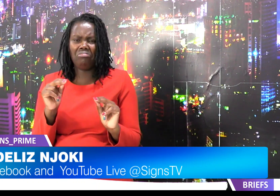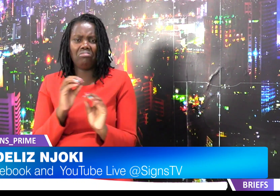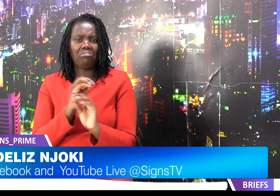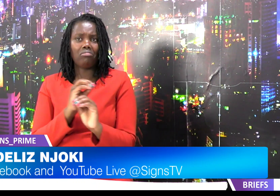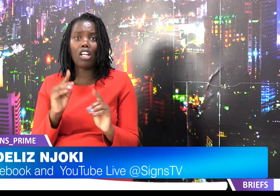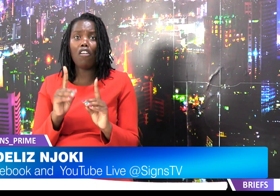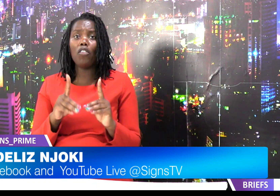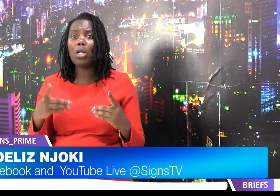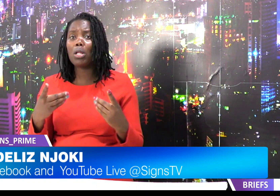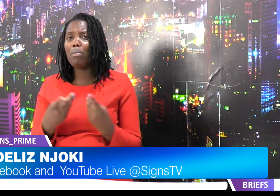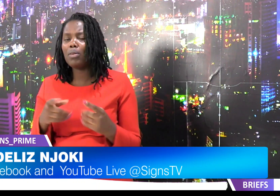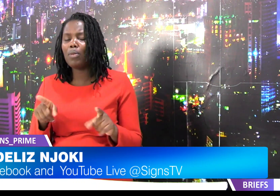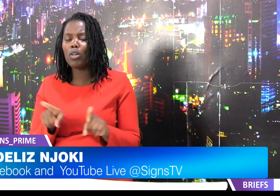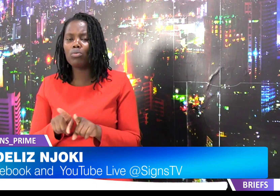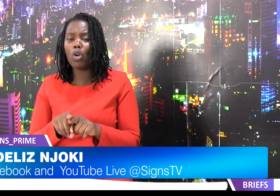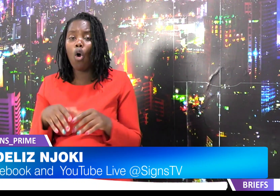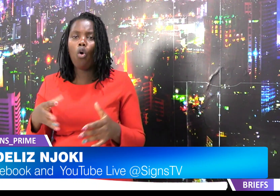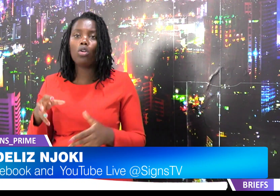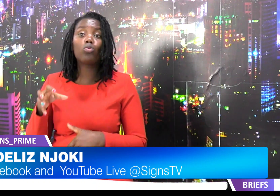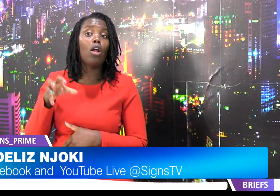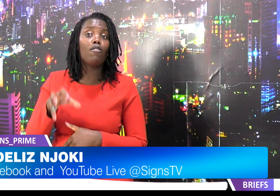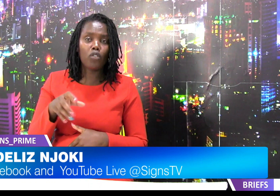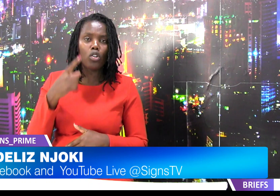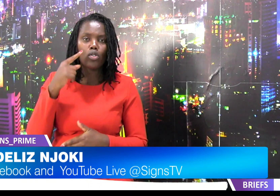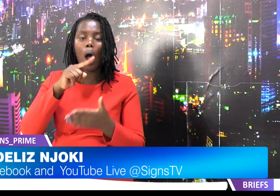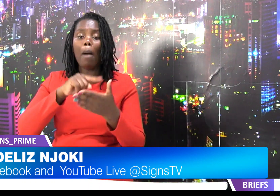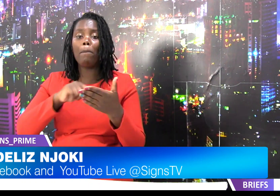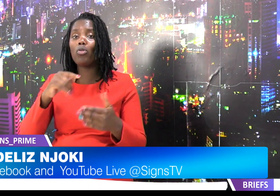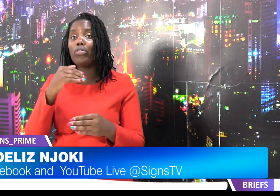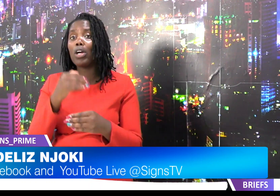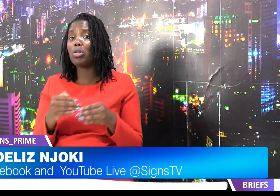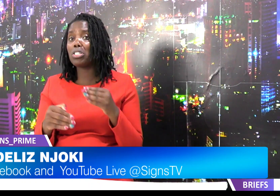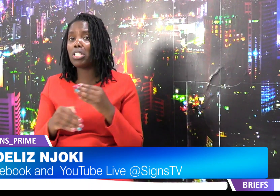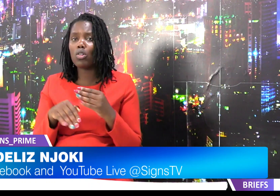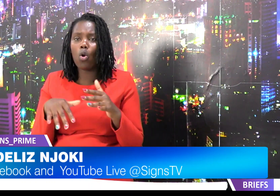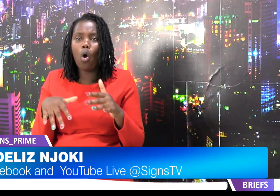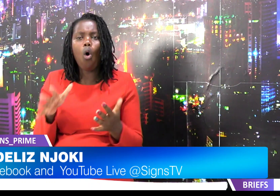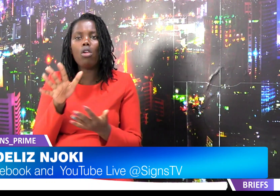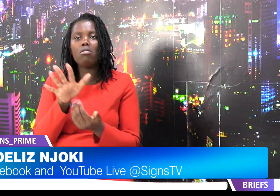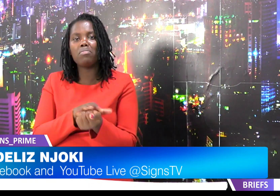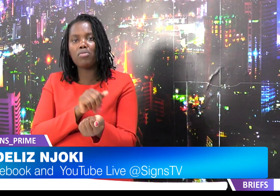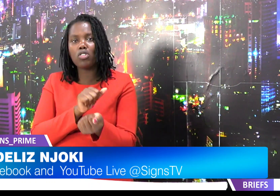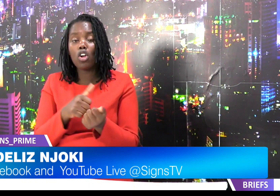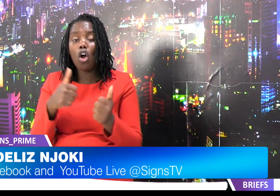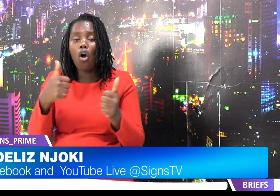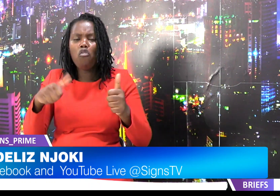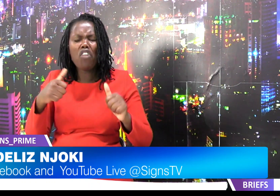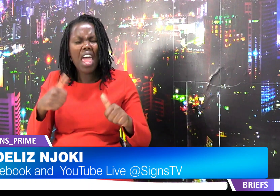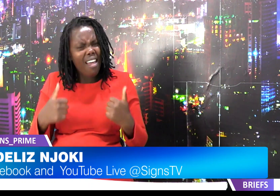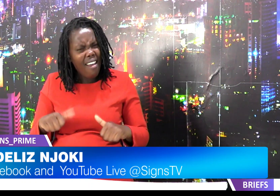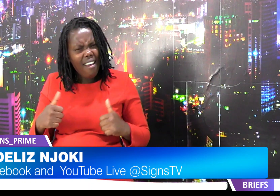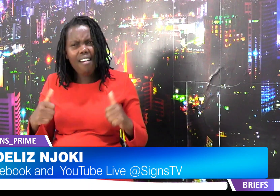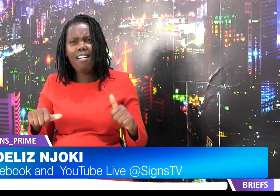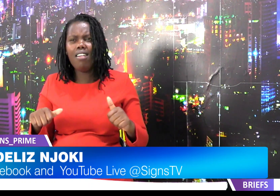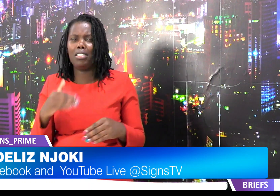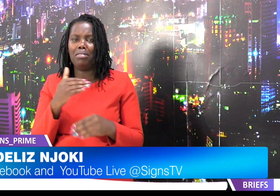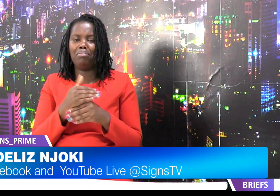Makau added that, as the Member of Parliament, he had no planning department or